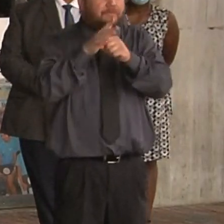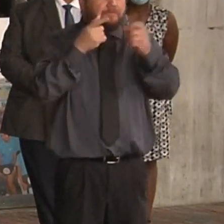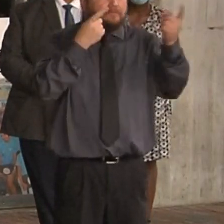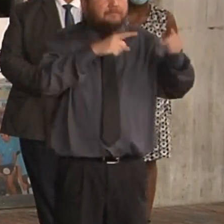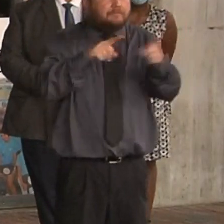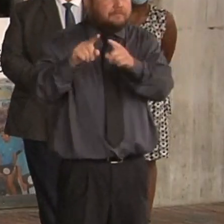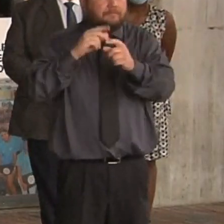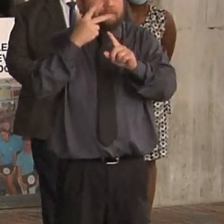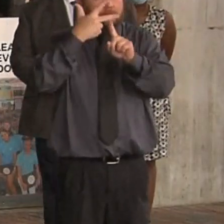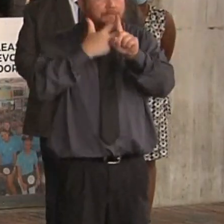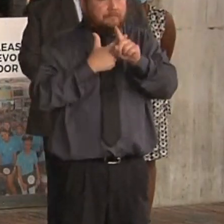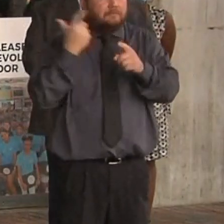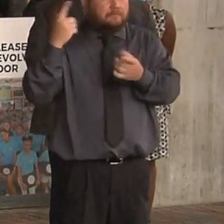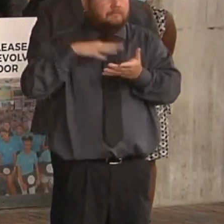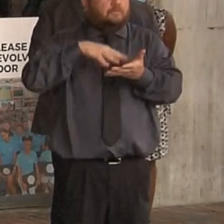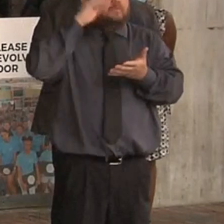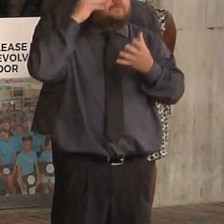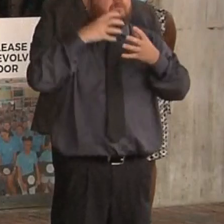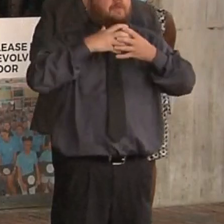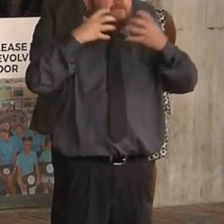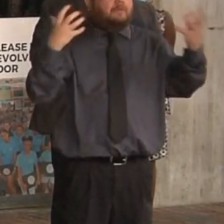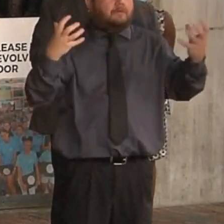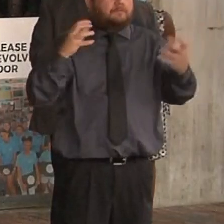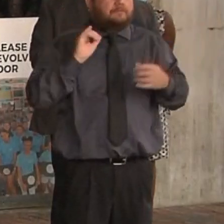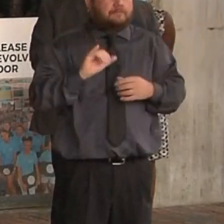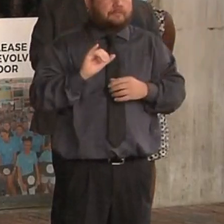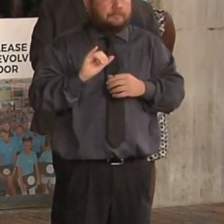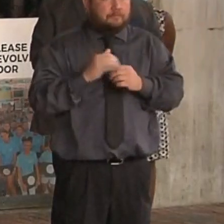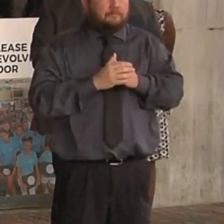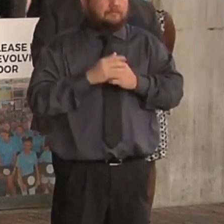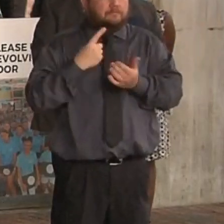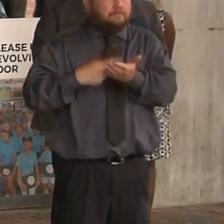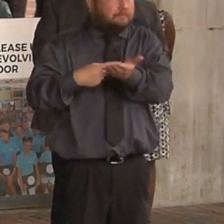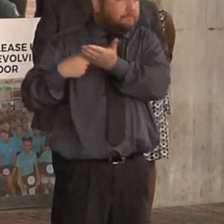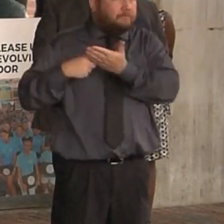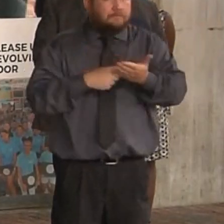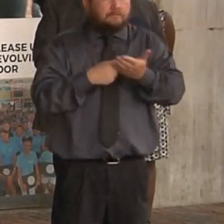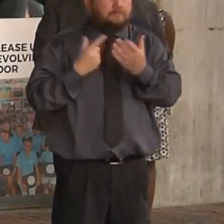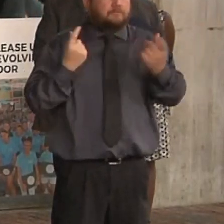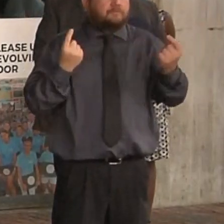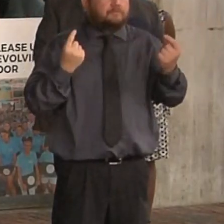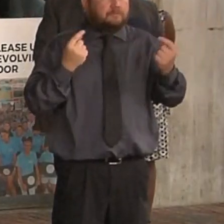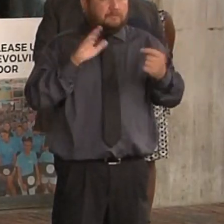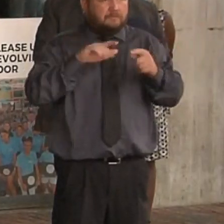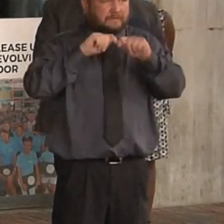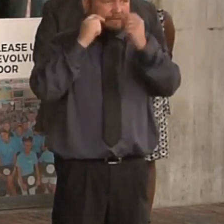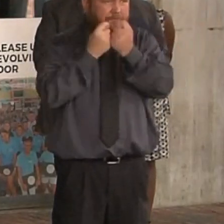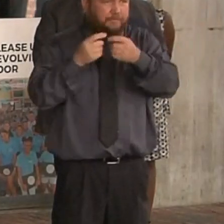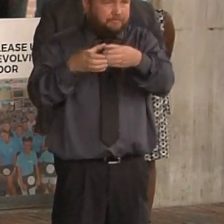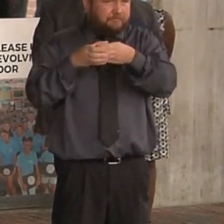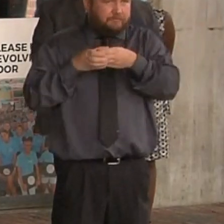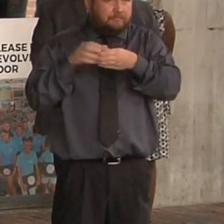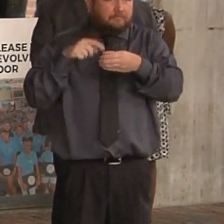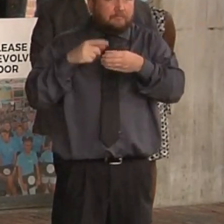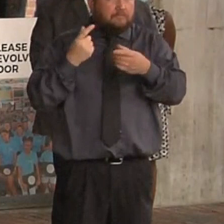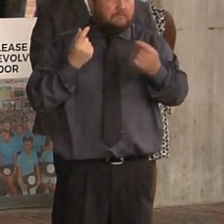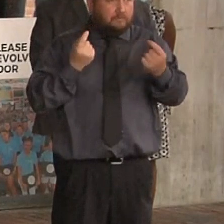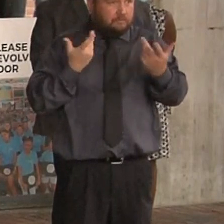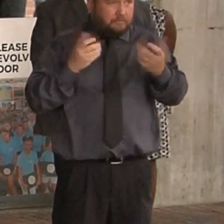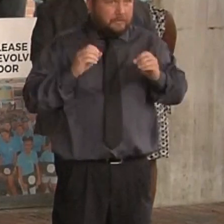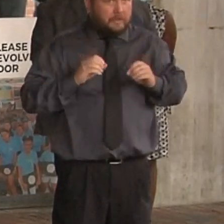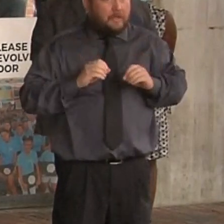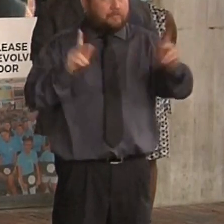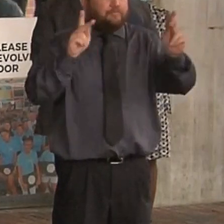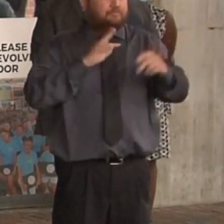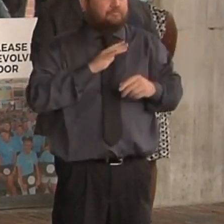I've talked to the cabinet and people that we have an opportunity with coronavirus to really make substantial change here in the city of Boston, the